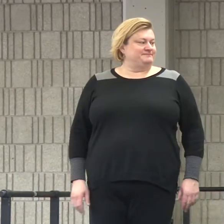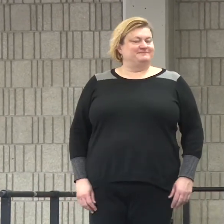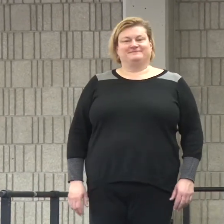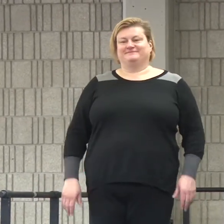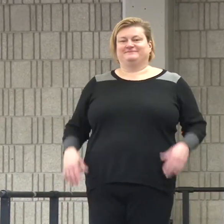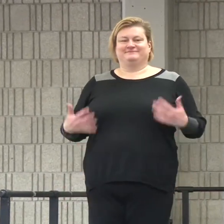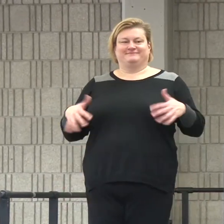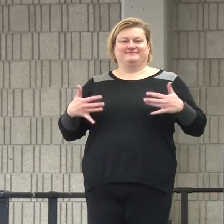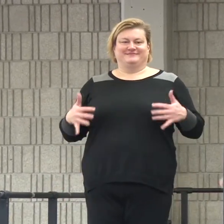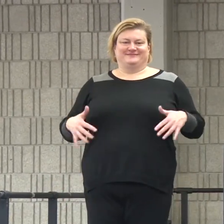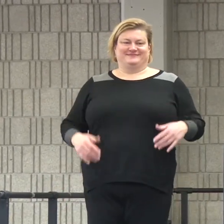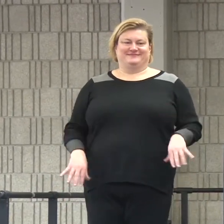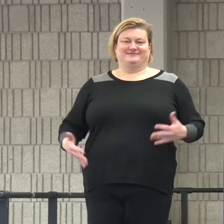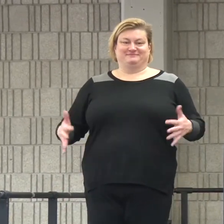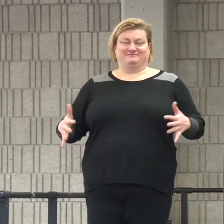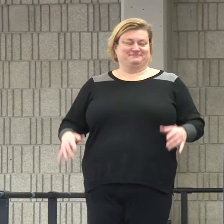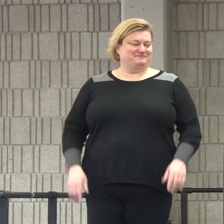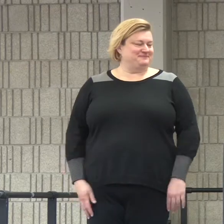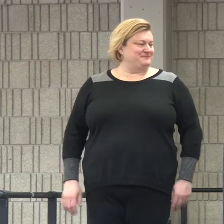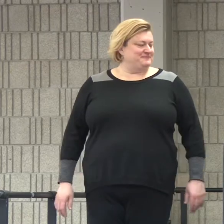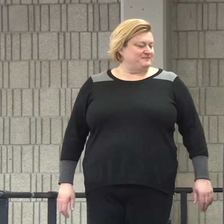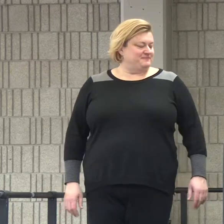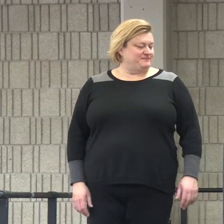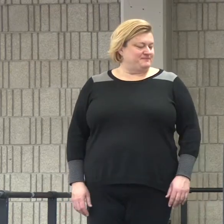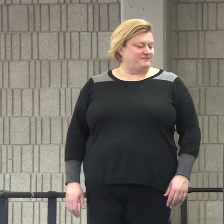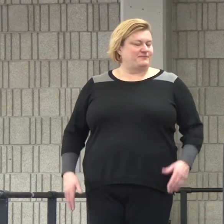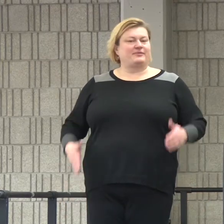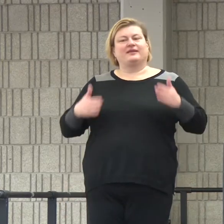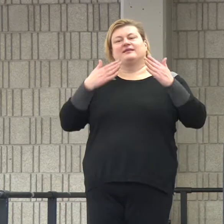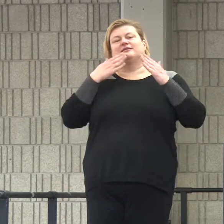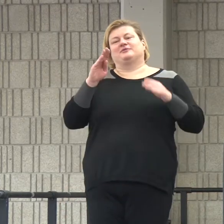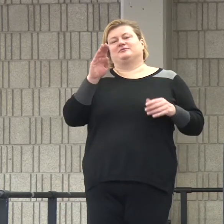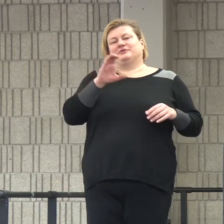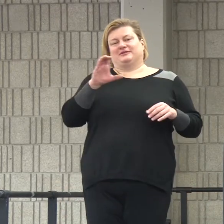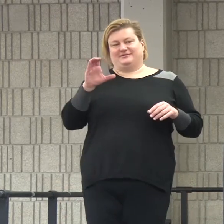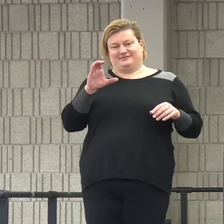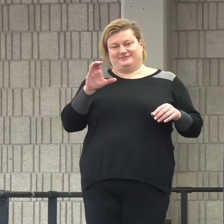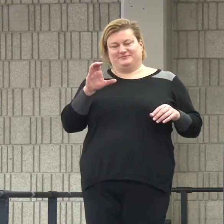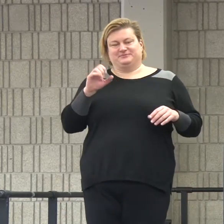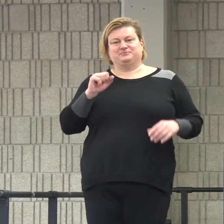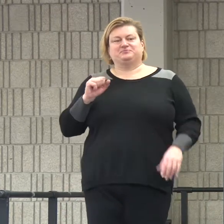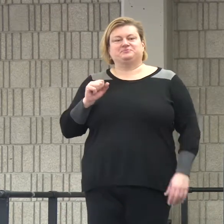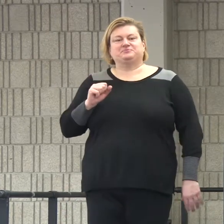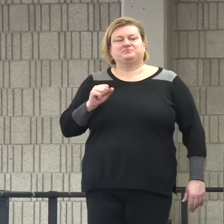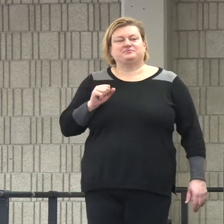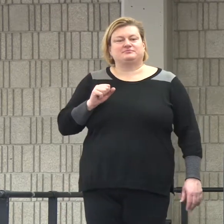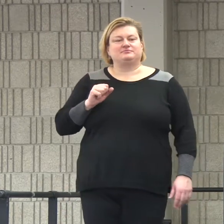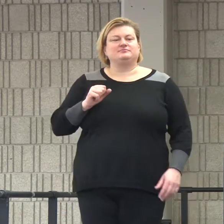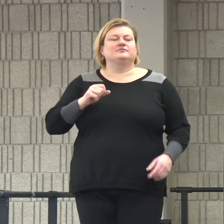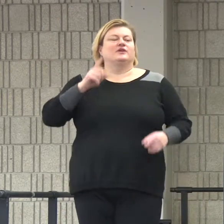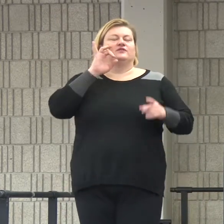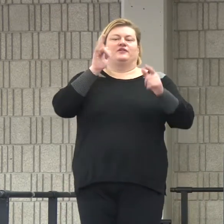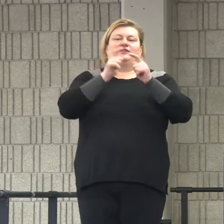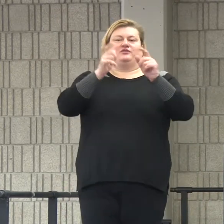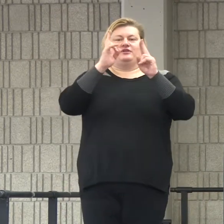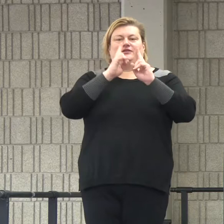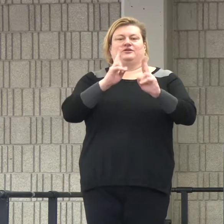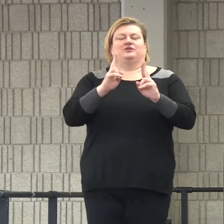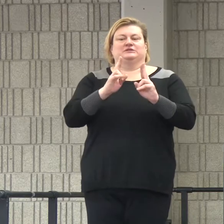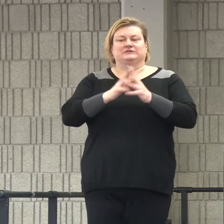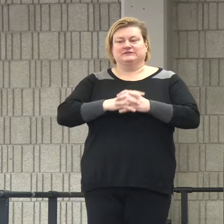Whew, let me shake this off. Thank you, Bristol Community College, for this great honor.